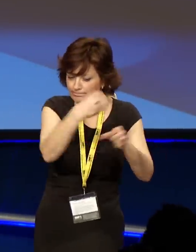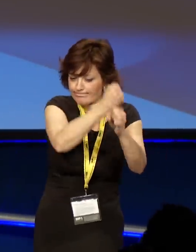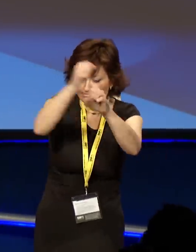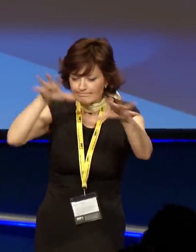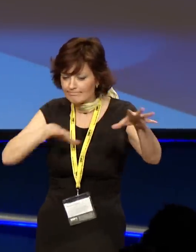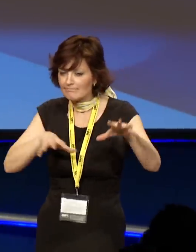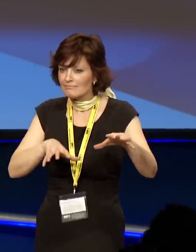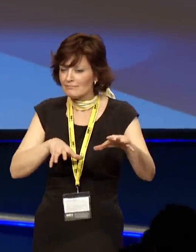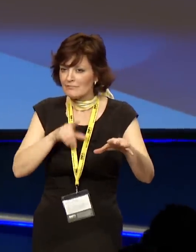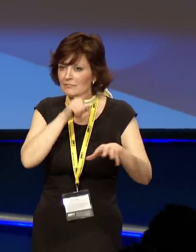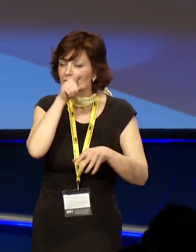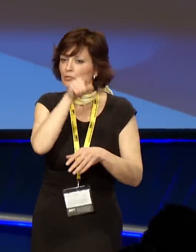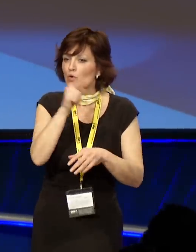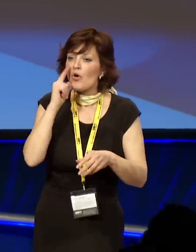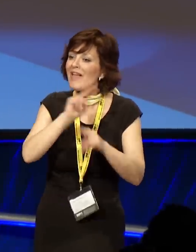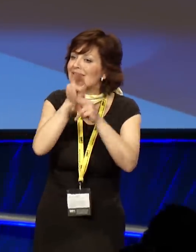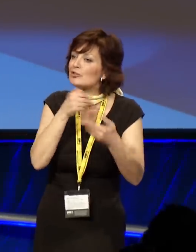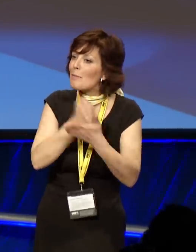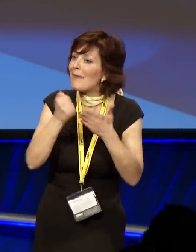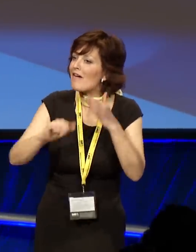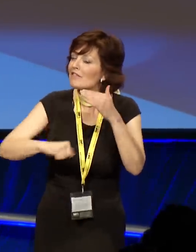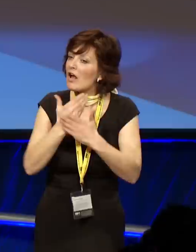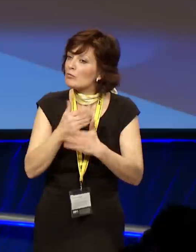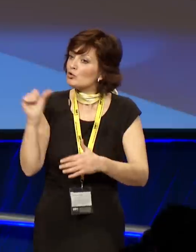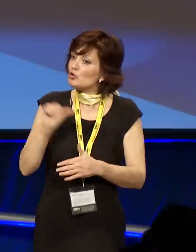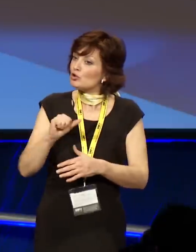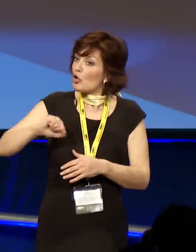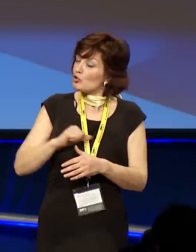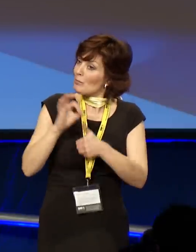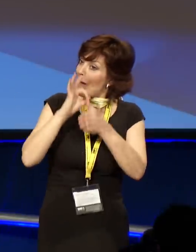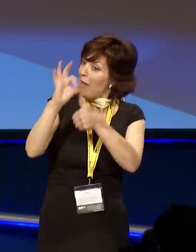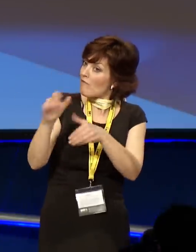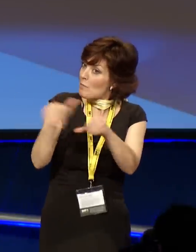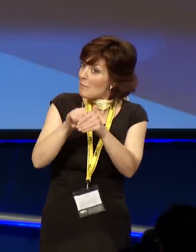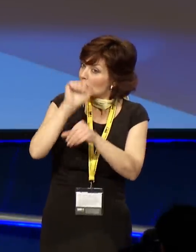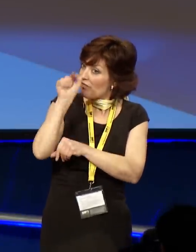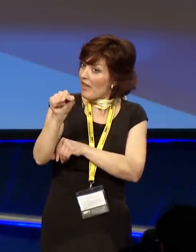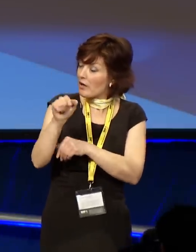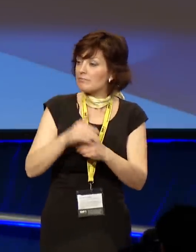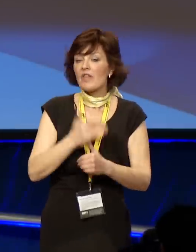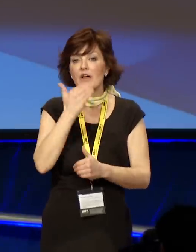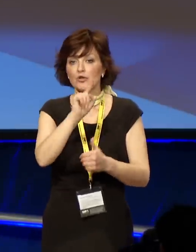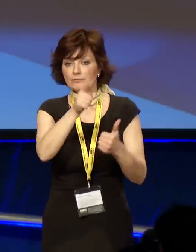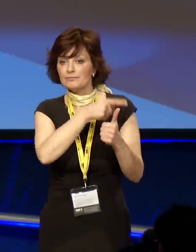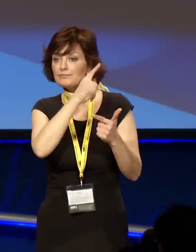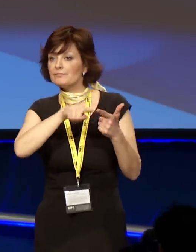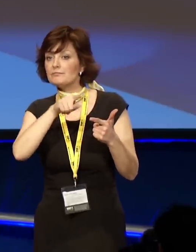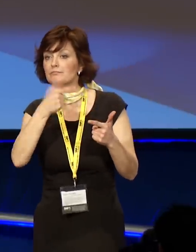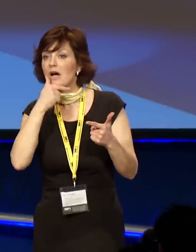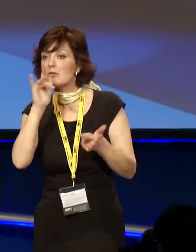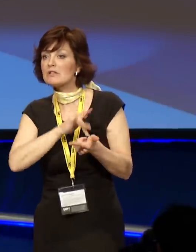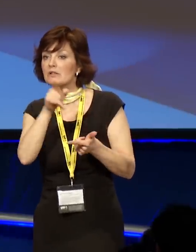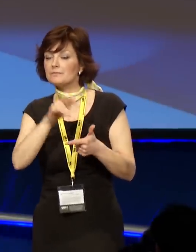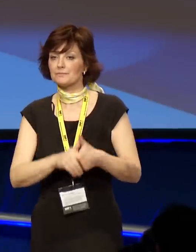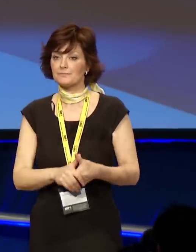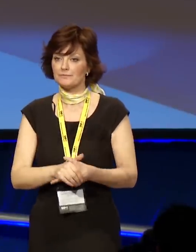the BRICS Bank, the International Bank for Development. Should Scotland be applying for membership of that? Thank you. Gentleman in the middle up